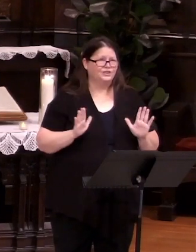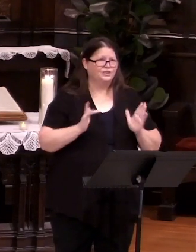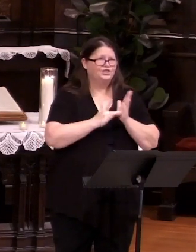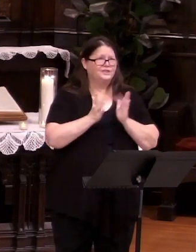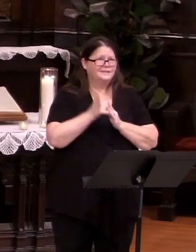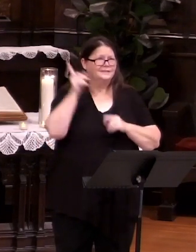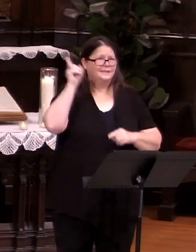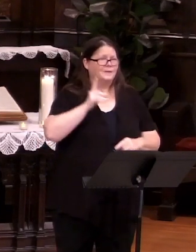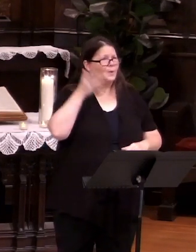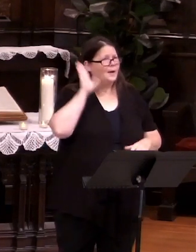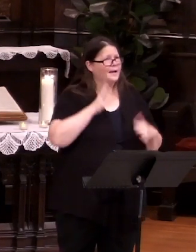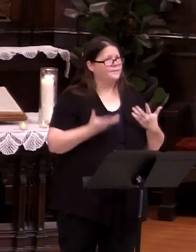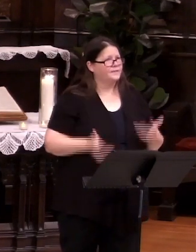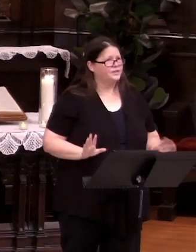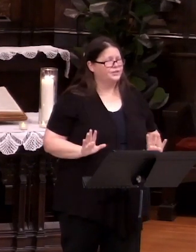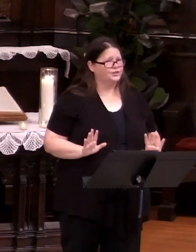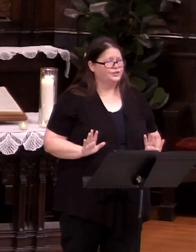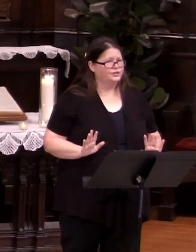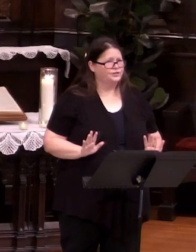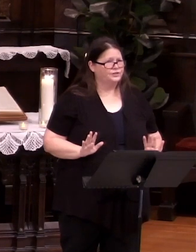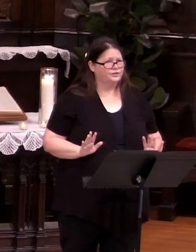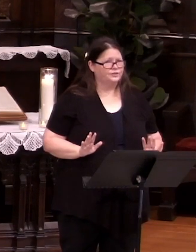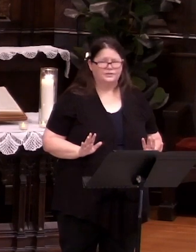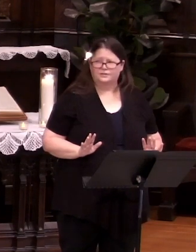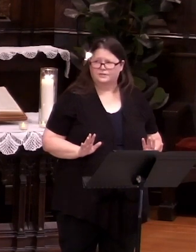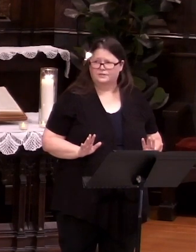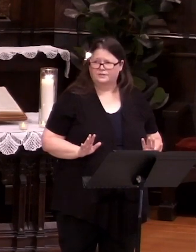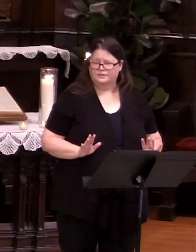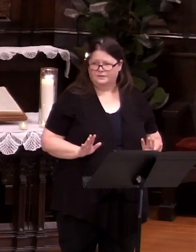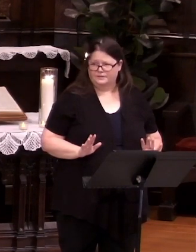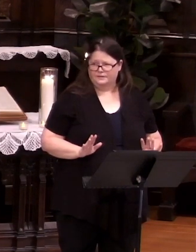This is honestly a lie.